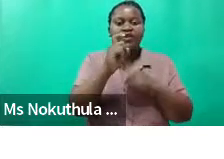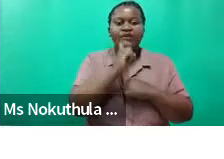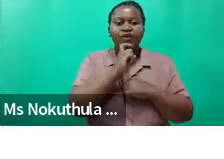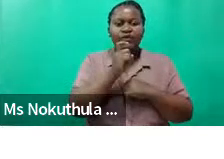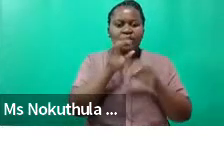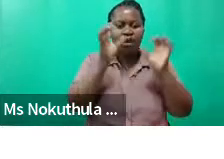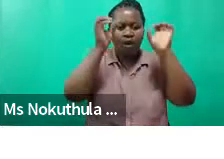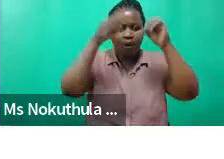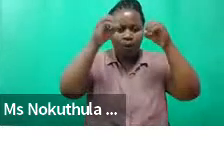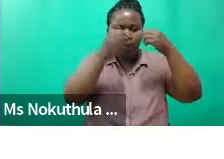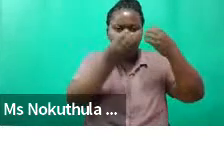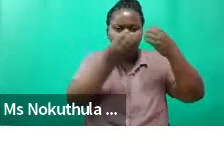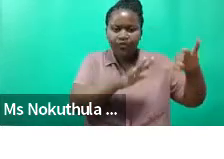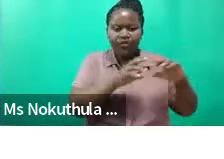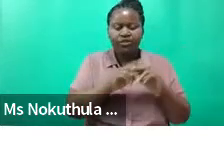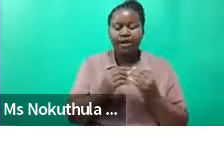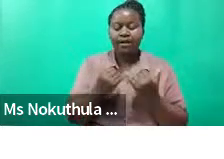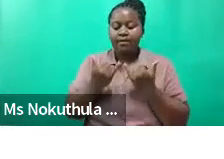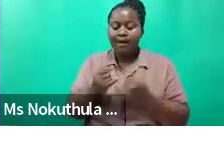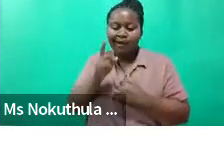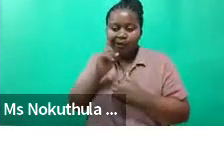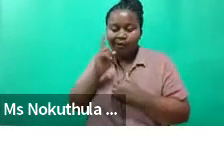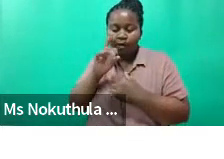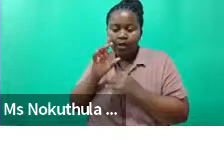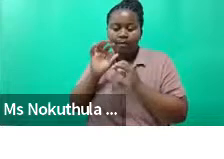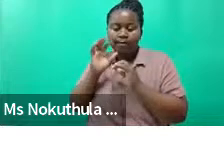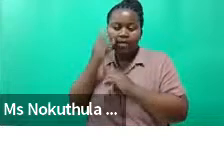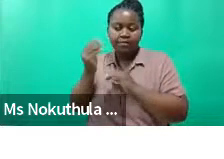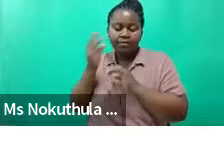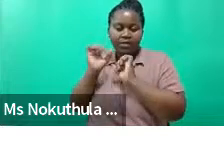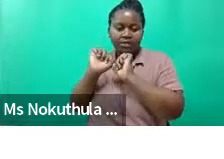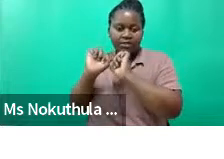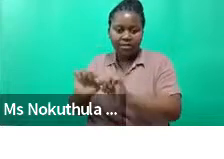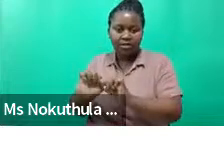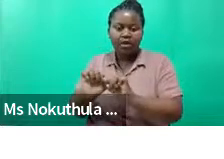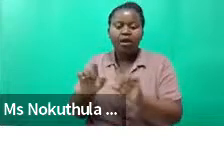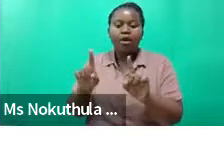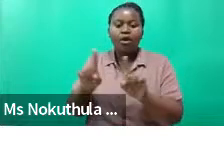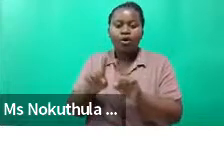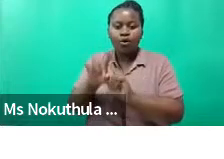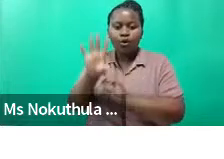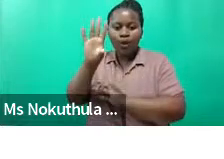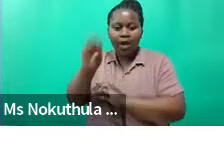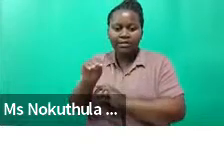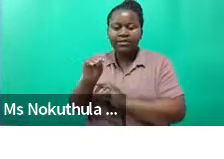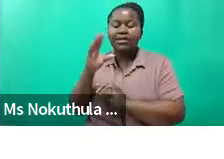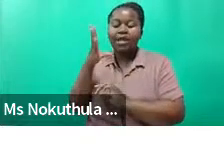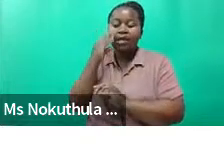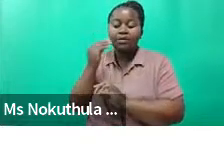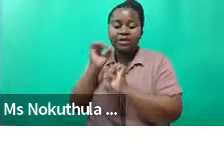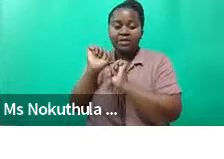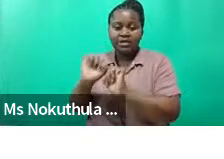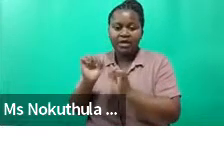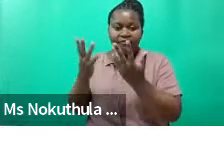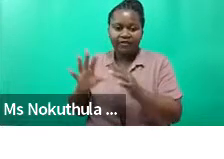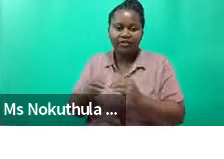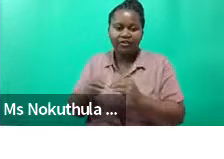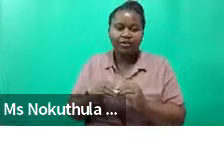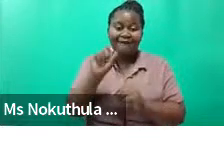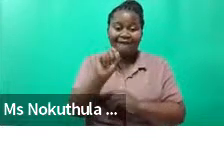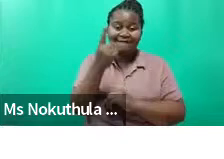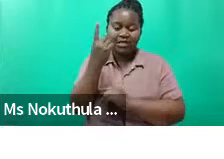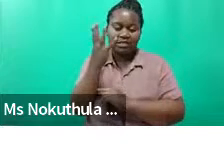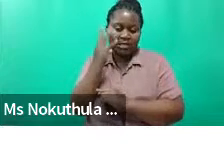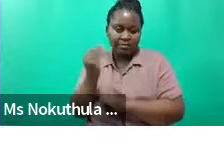look at her experiences and what she has told us about her experience. And so the first experience that she